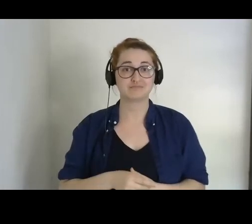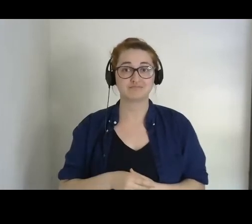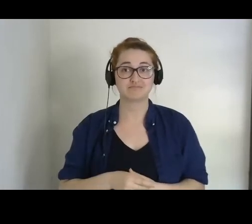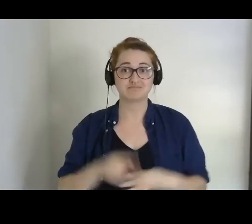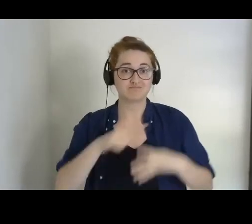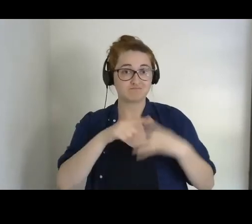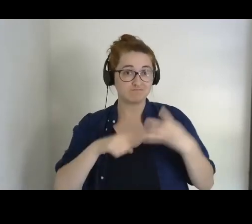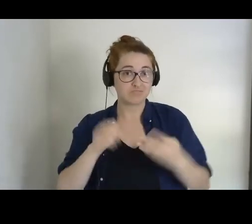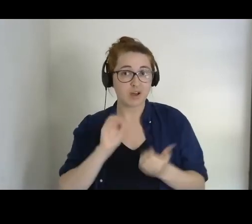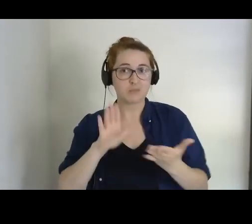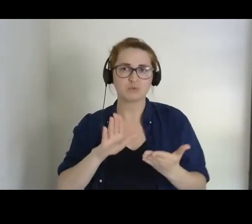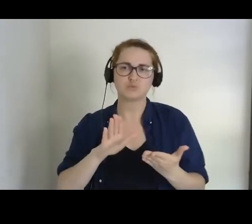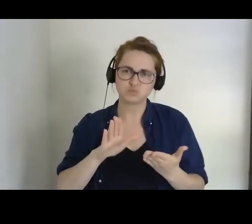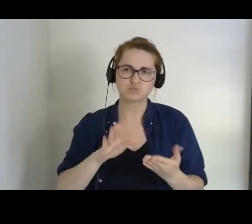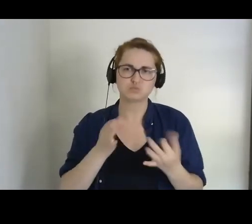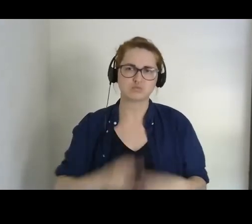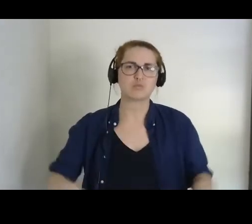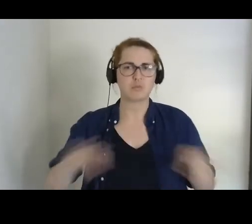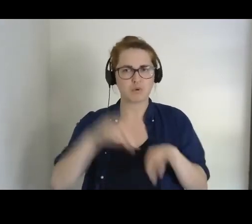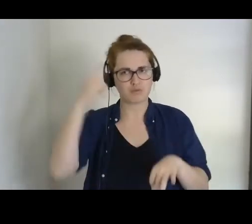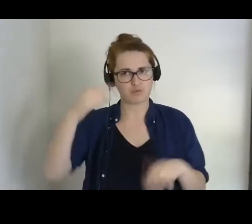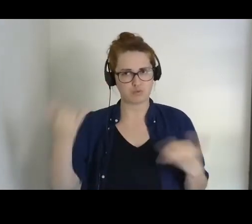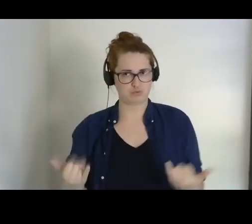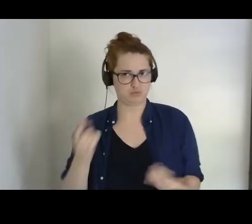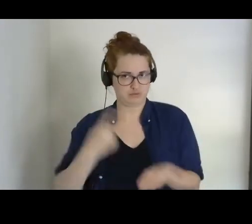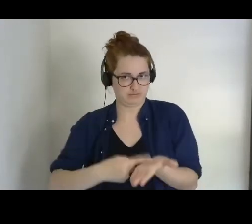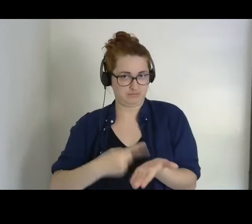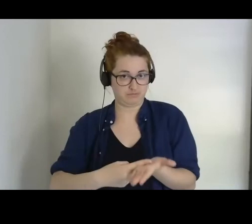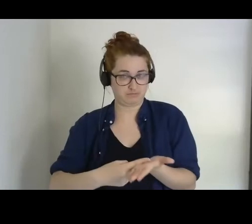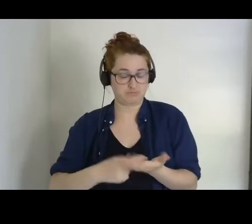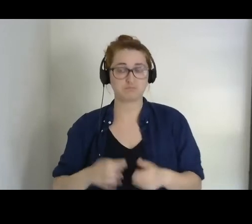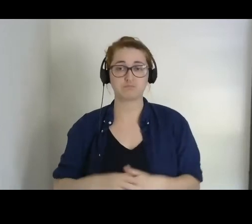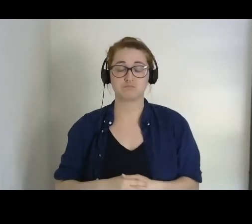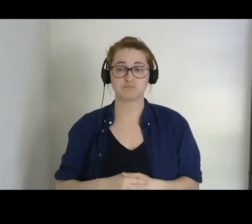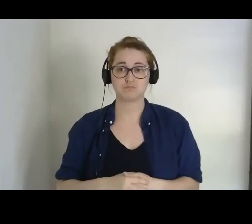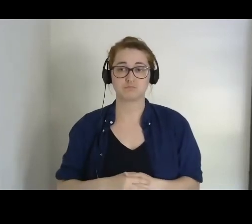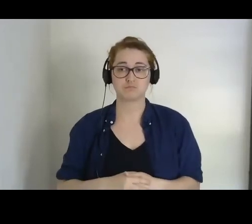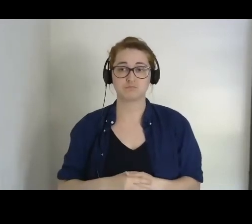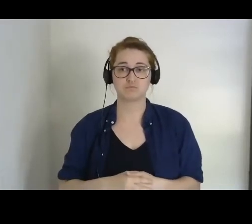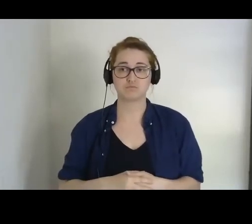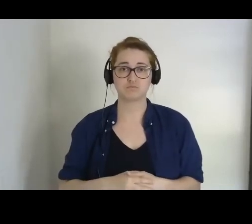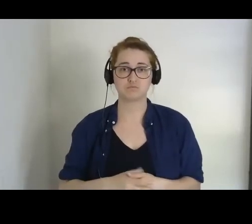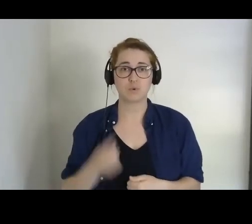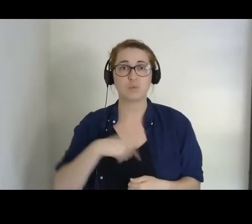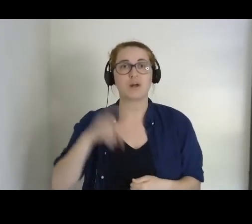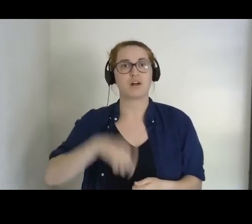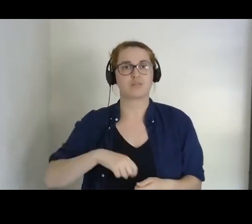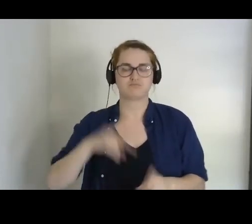that is quite critical to the subject matter today, of course, because it is only through applying our research